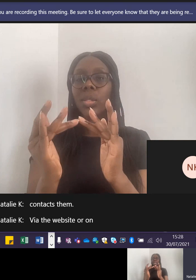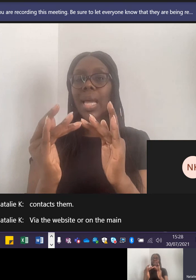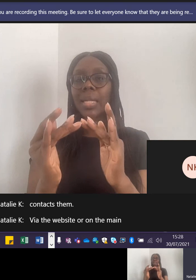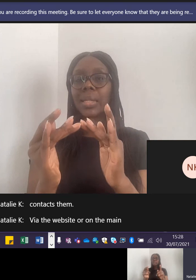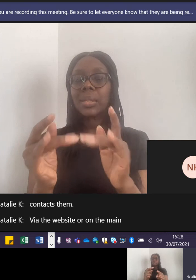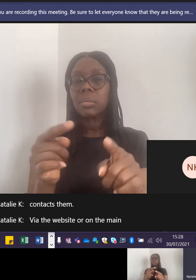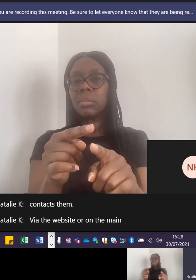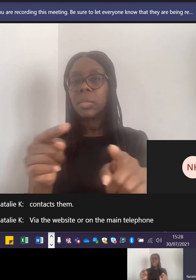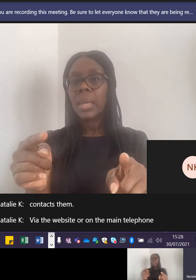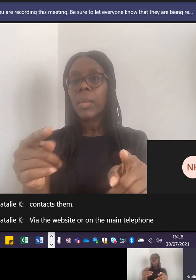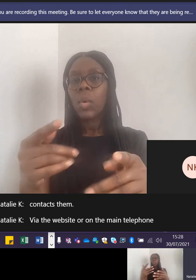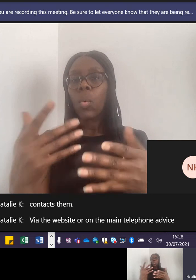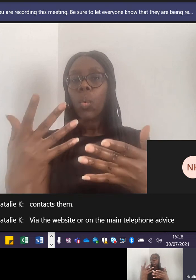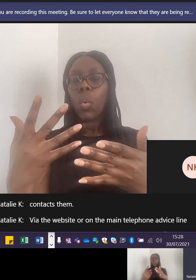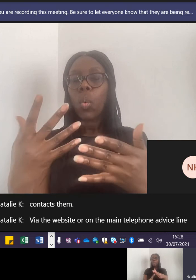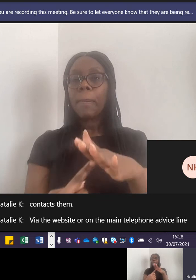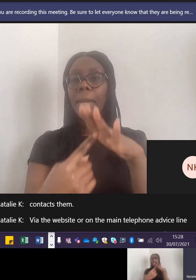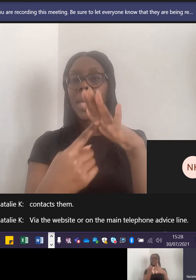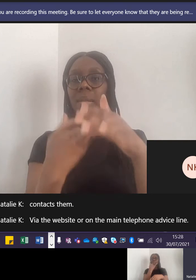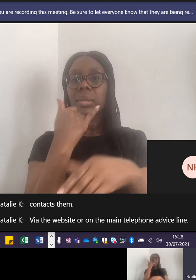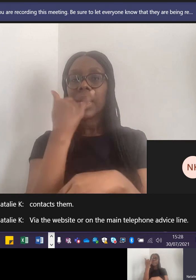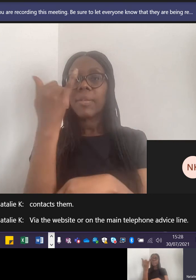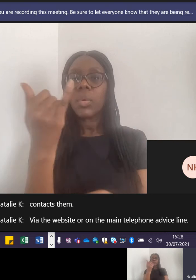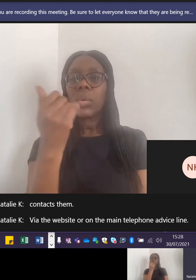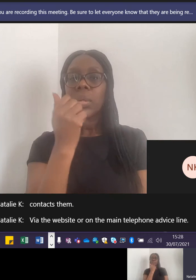main telephone advice line.